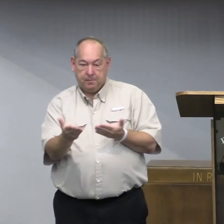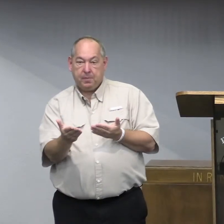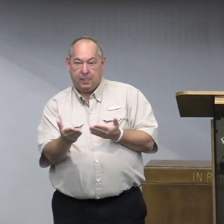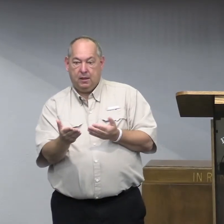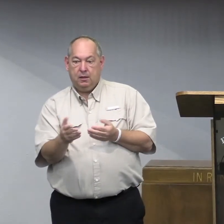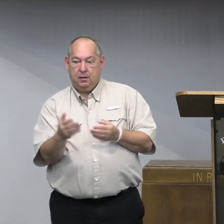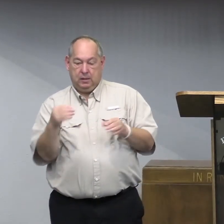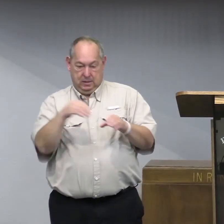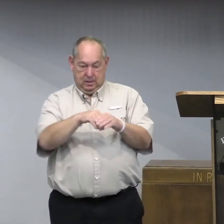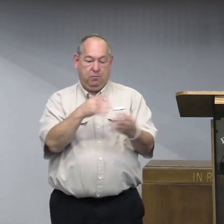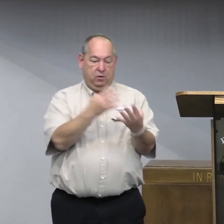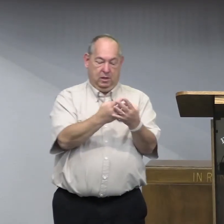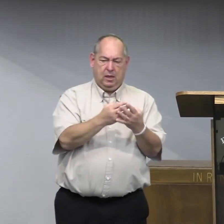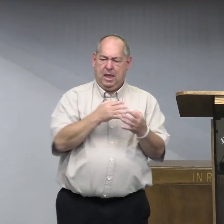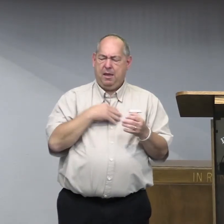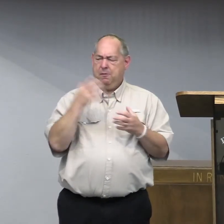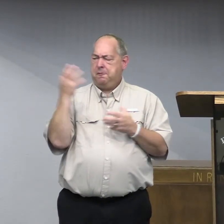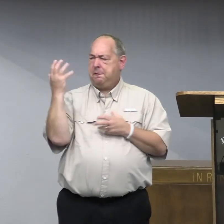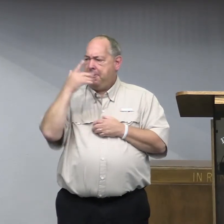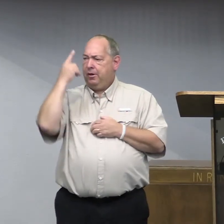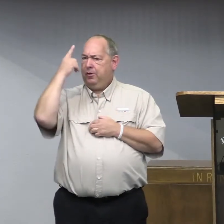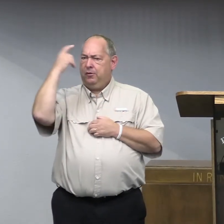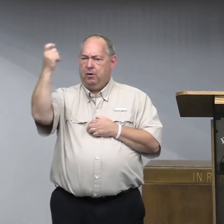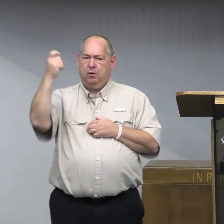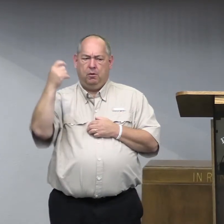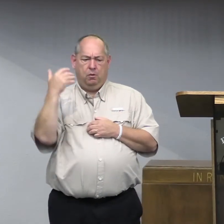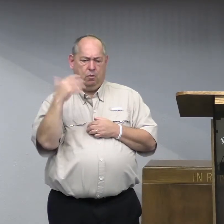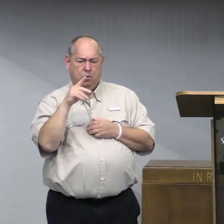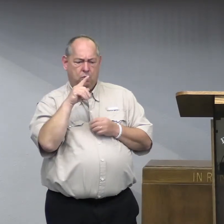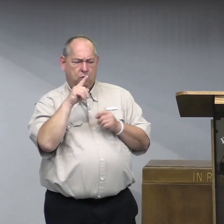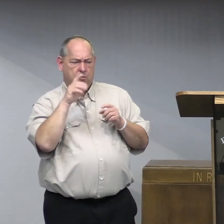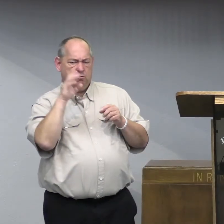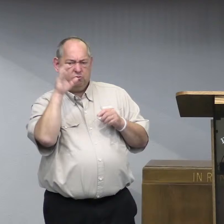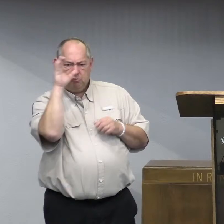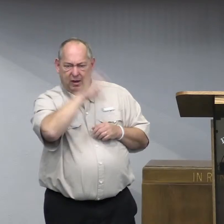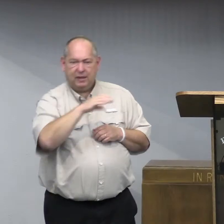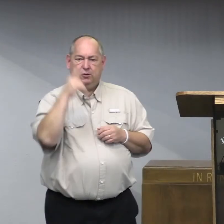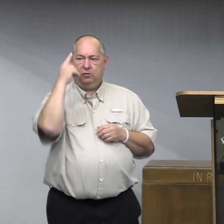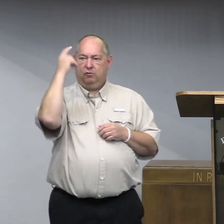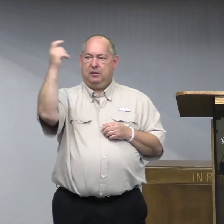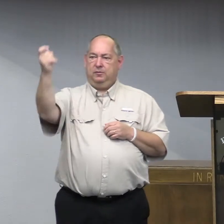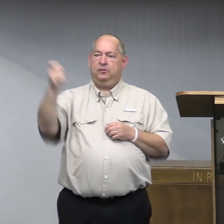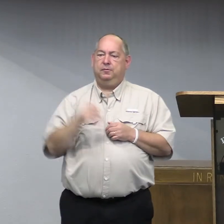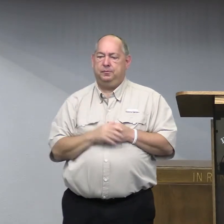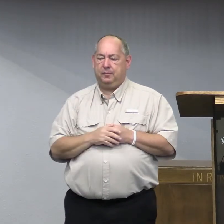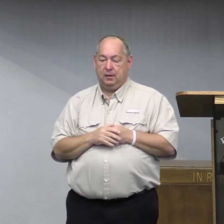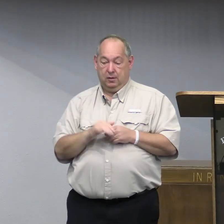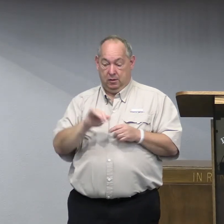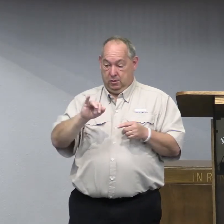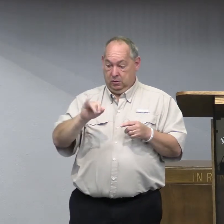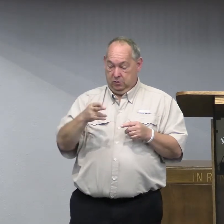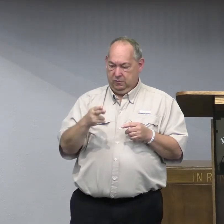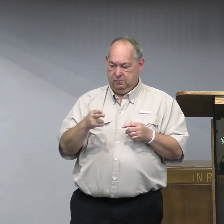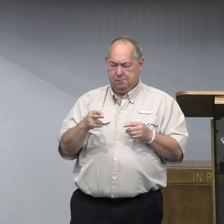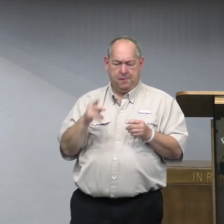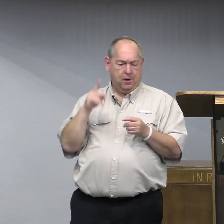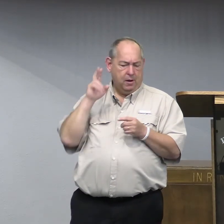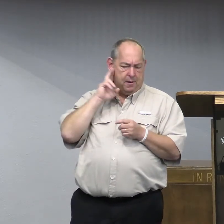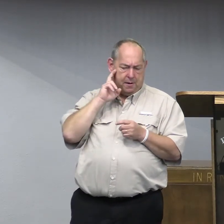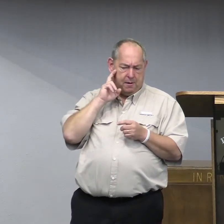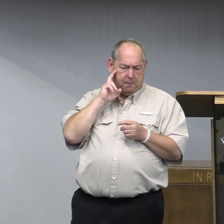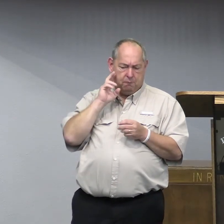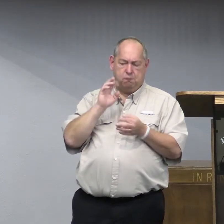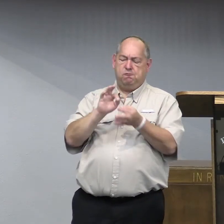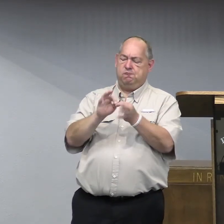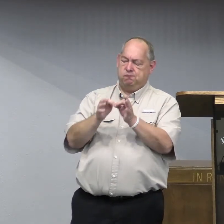have amazing dreams, incredibly bizarre dreams. And Joseph tells them what